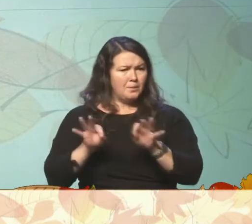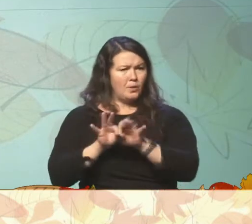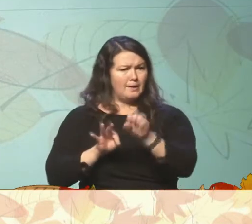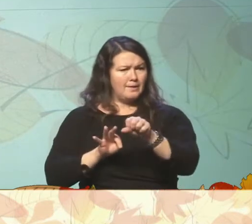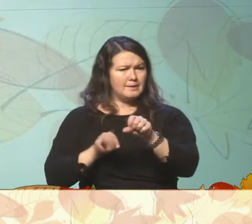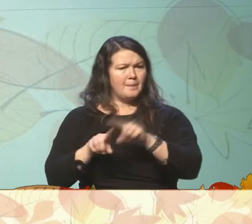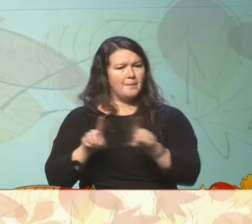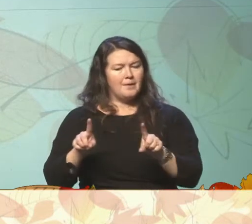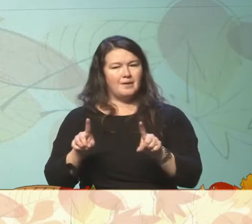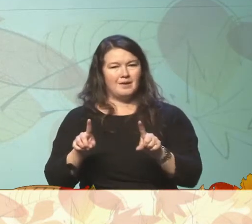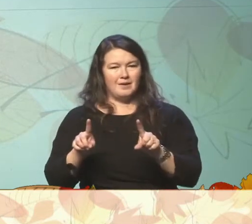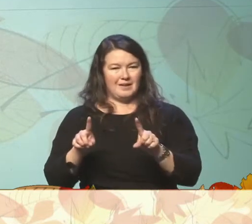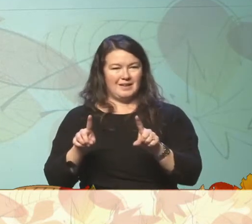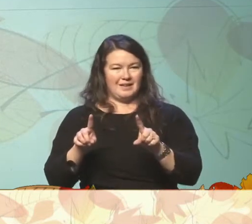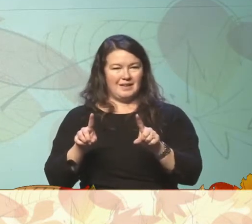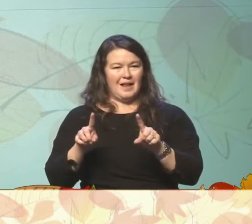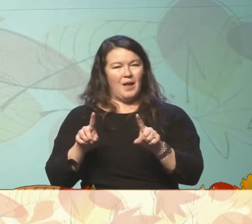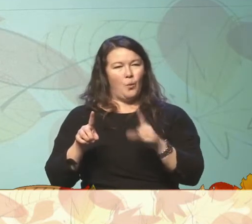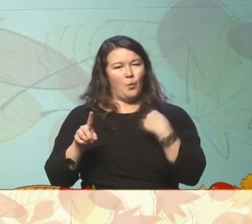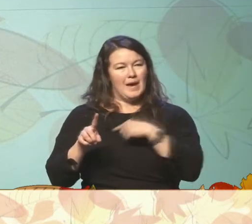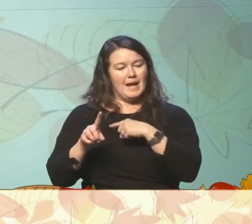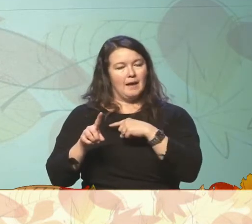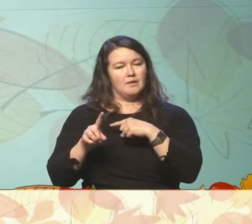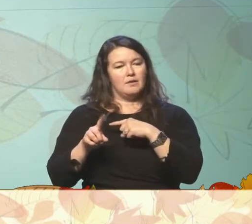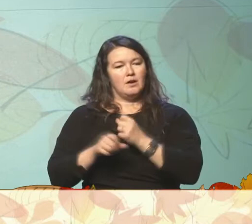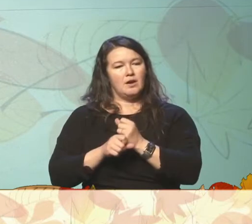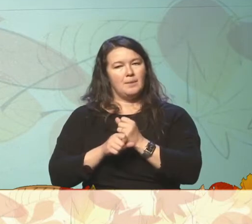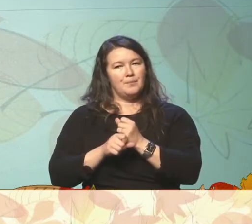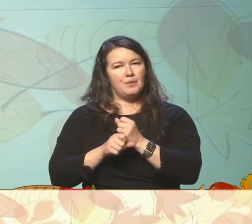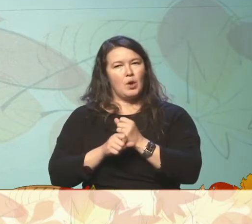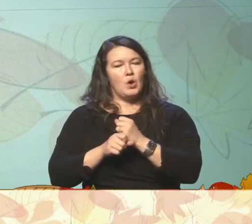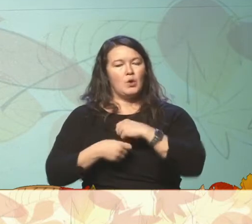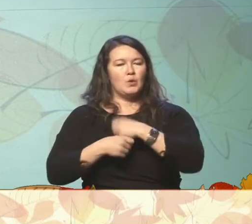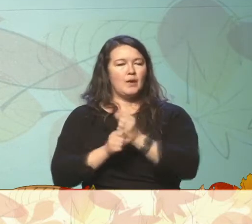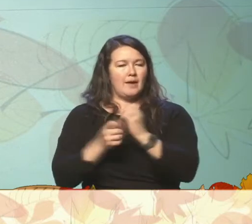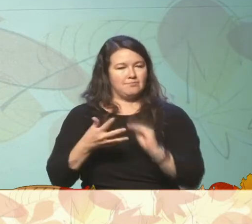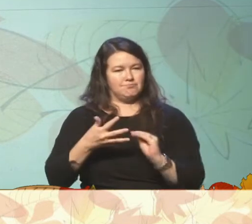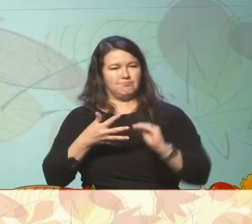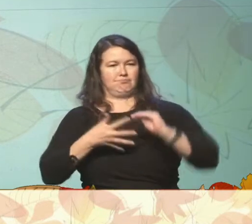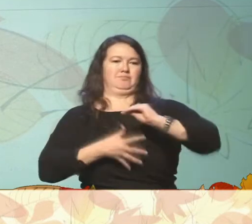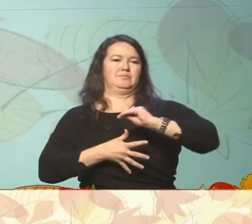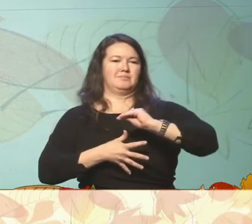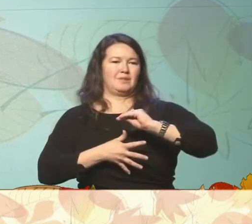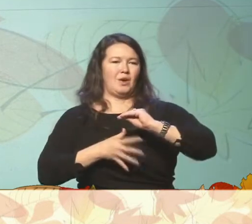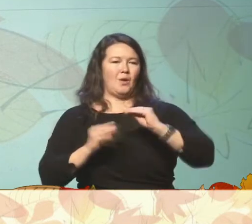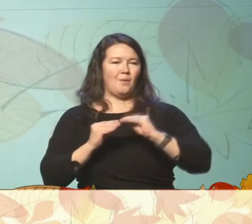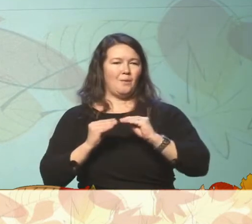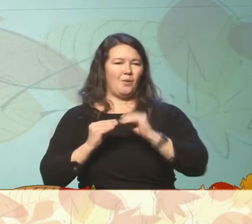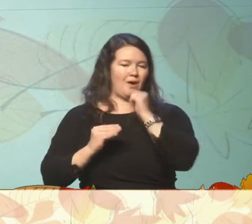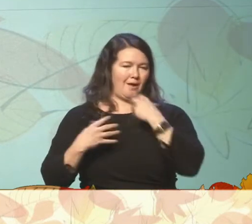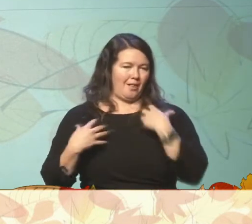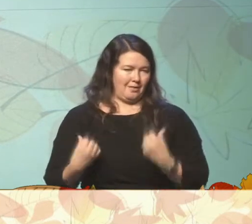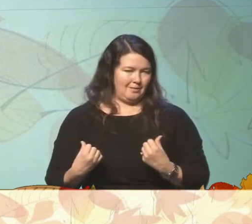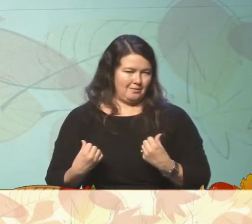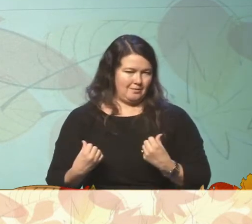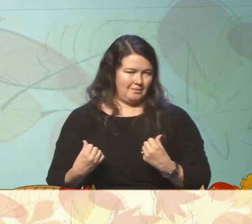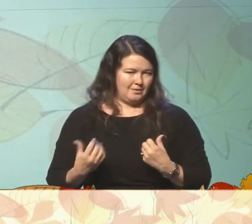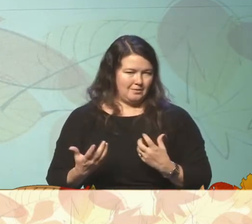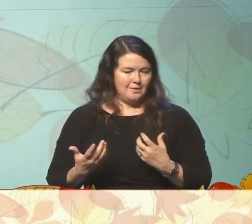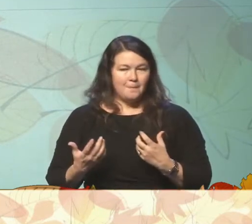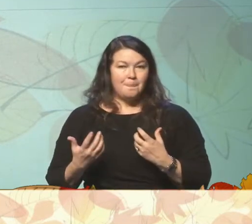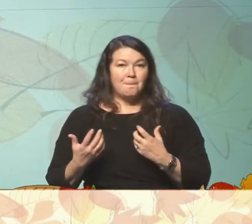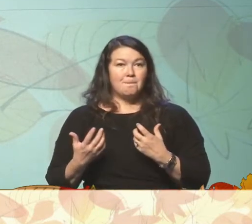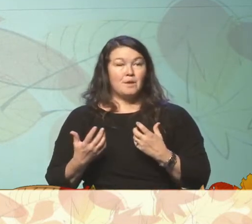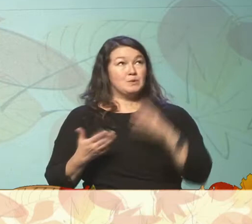in a space that they can become unhealthy things in our lives. And so we affirm, the 23rd Psalm affirms that, no, the Lord is